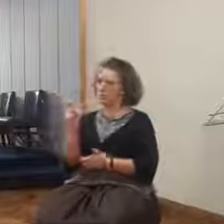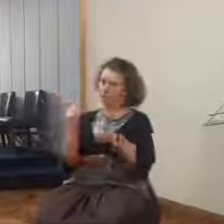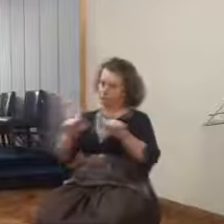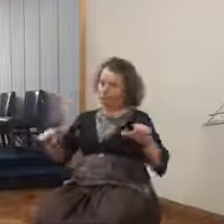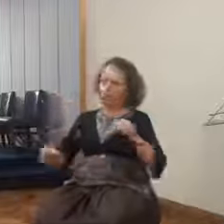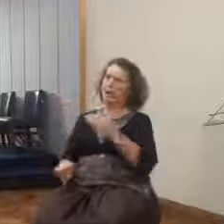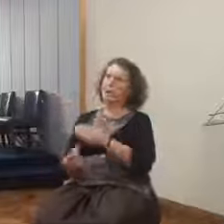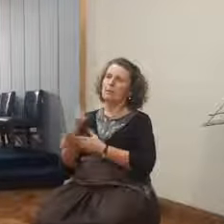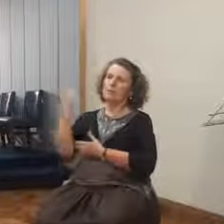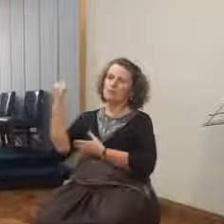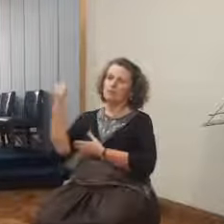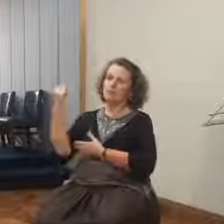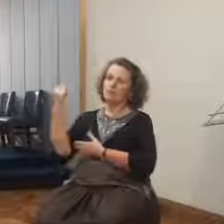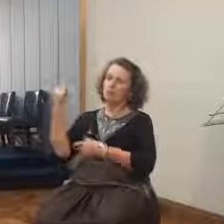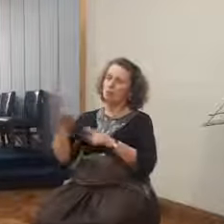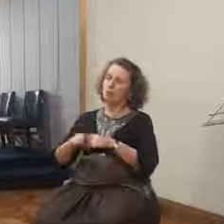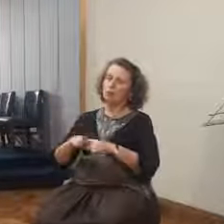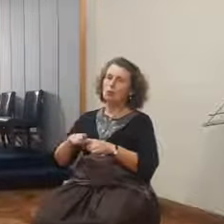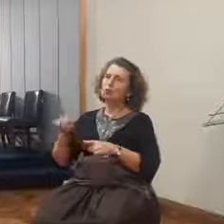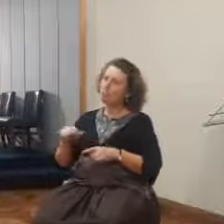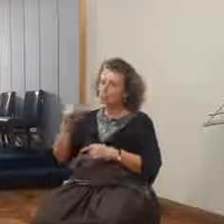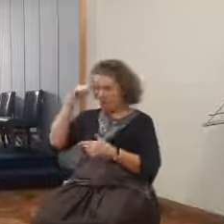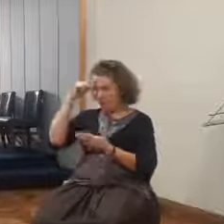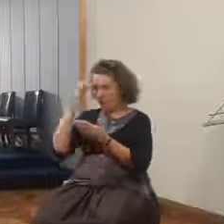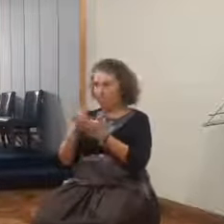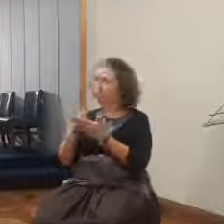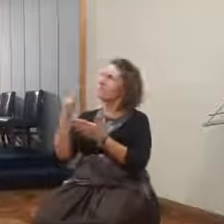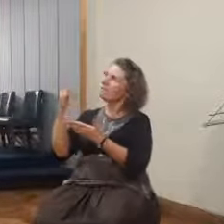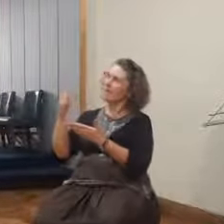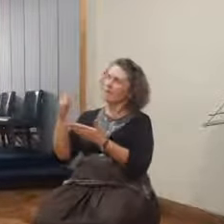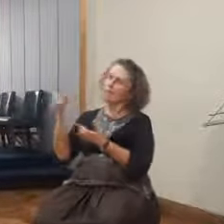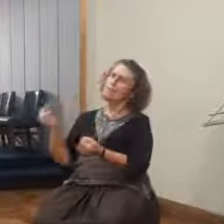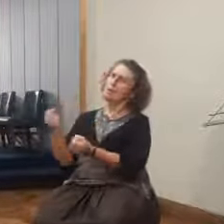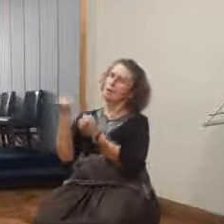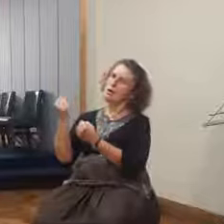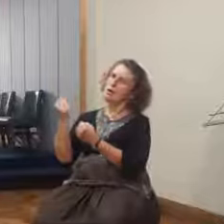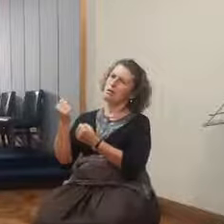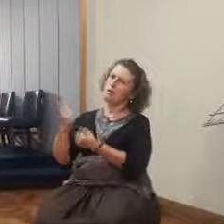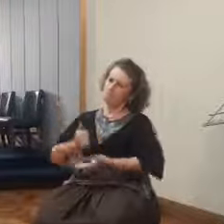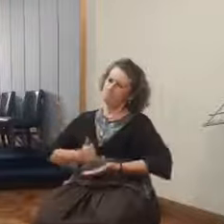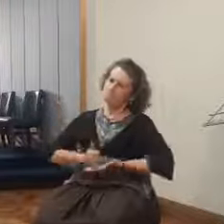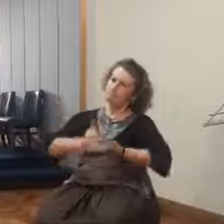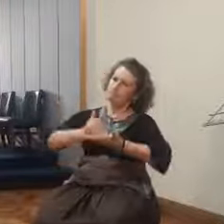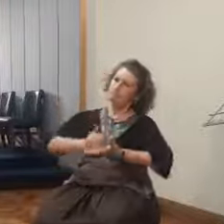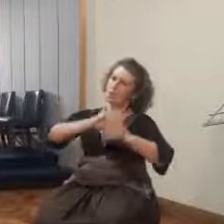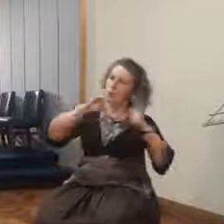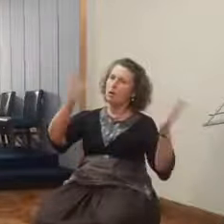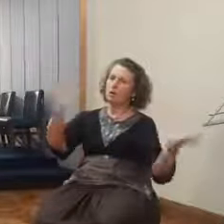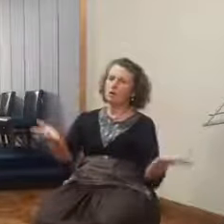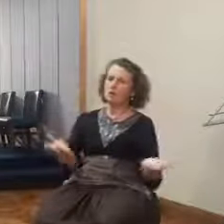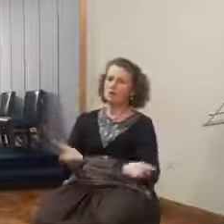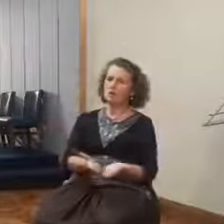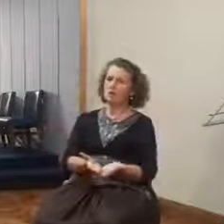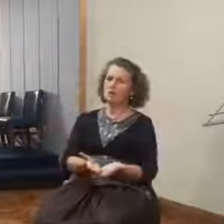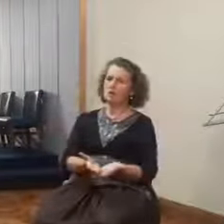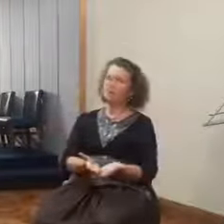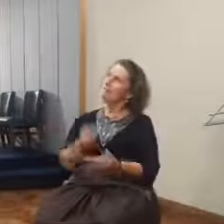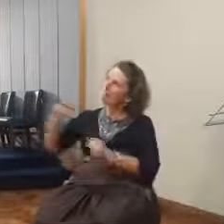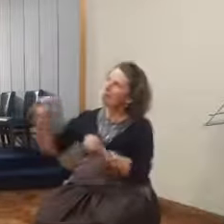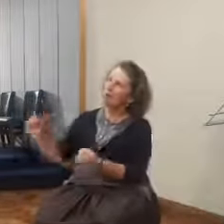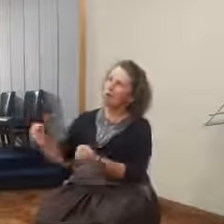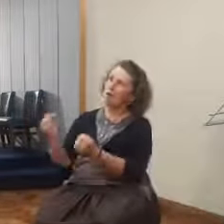power, is so defines him. He sets it forth of himself, as it were, of such a